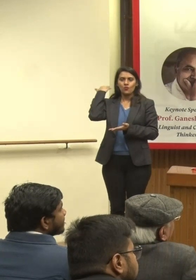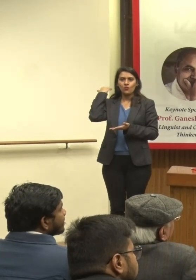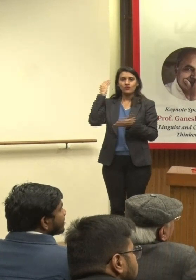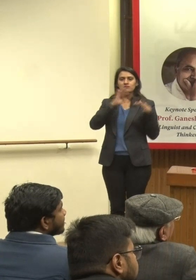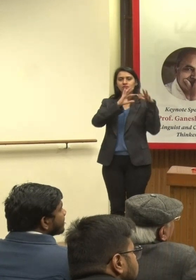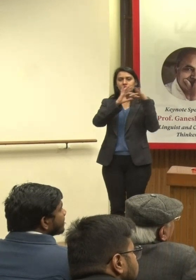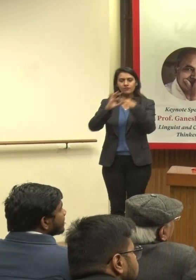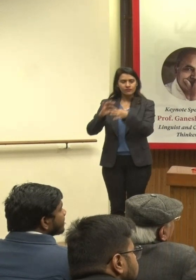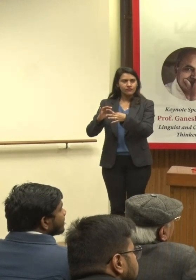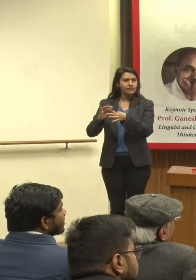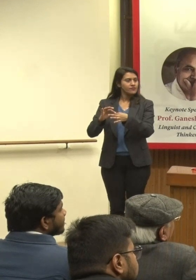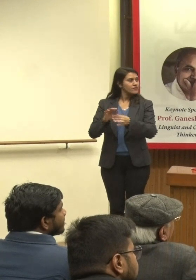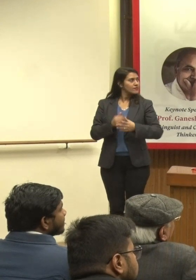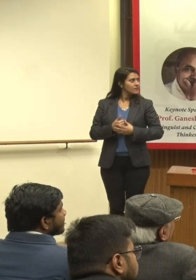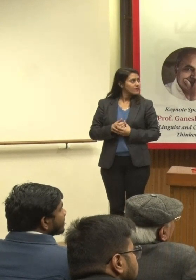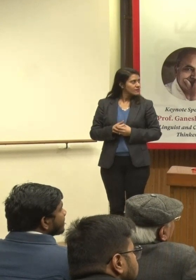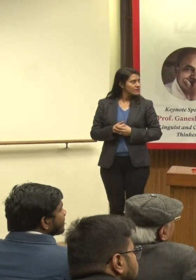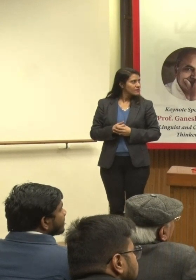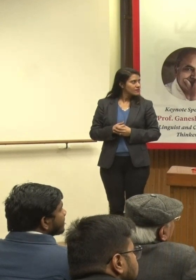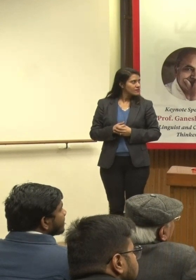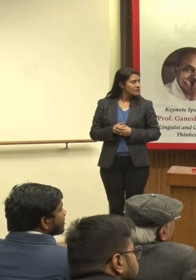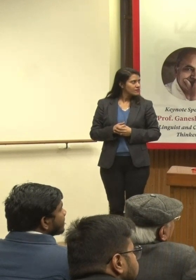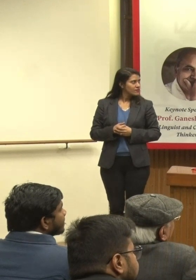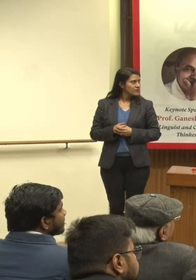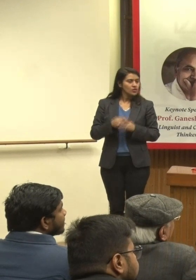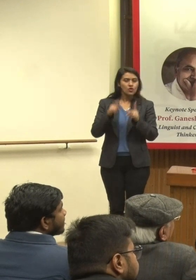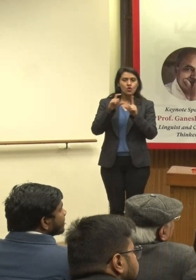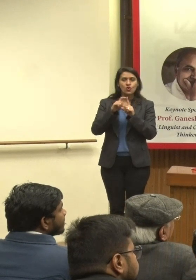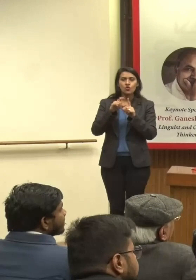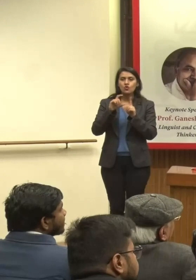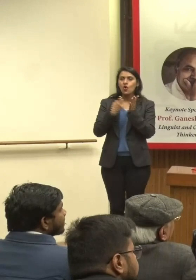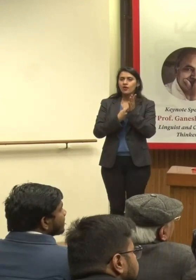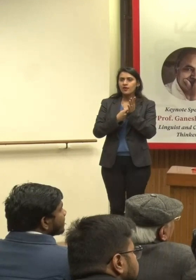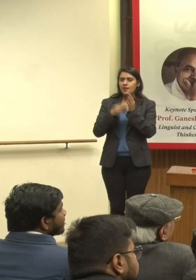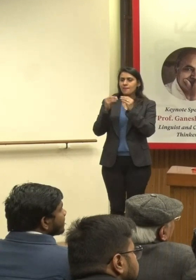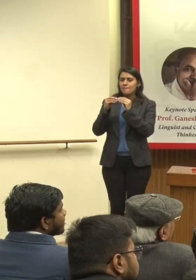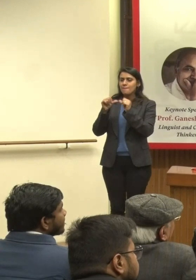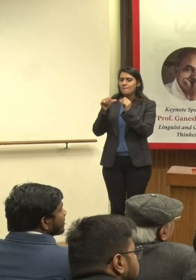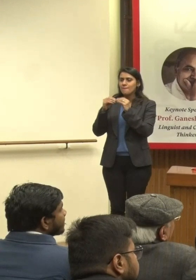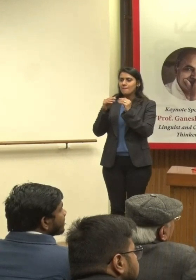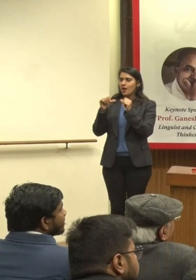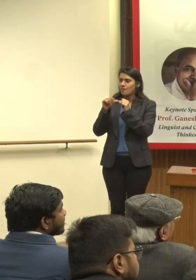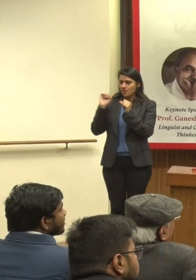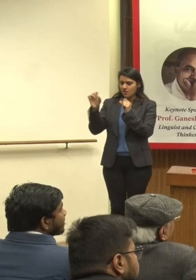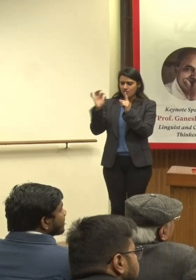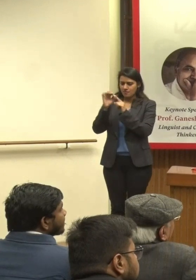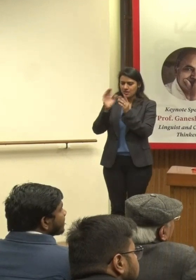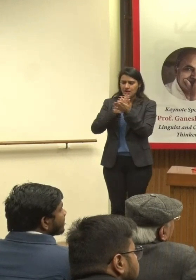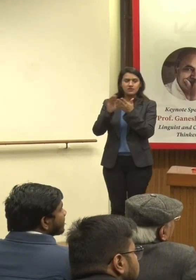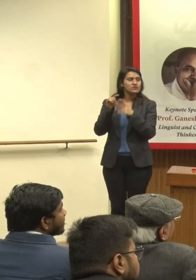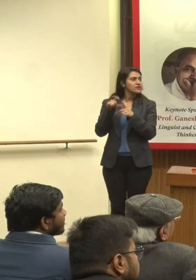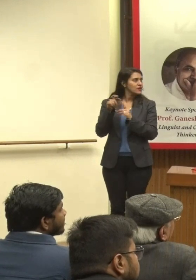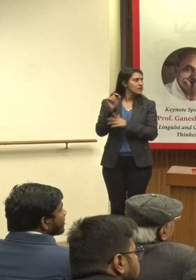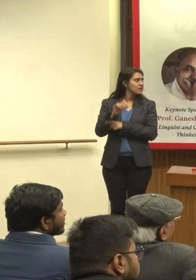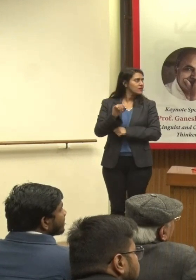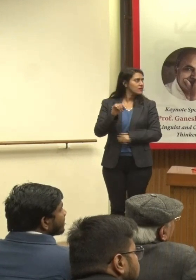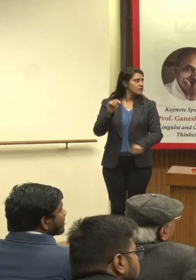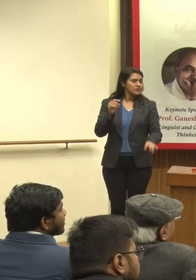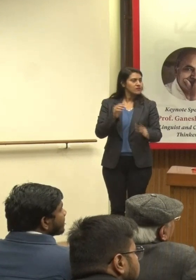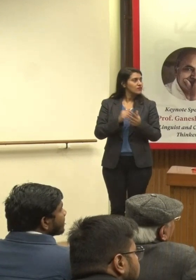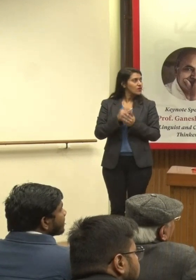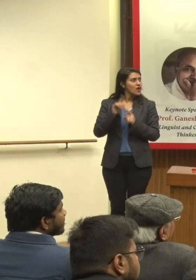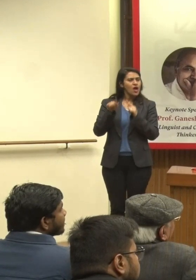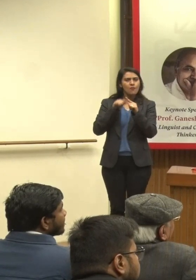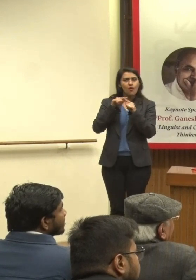the centenary of Dr. Babasaheb Ambedkar's PhD dissertation called The Question of